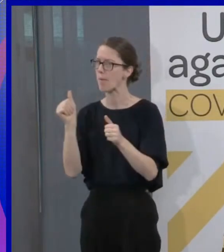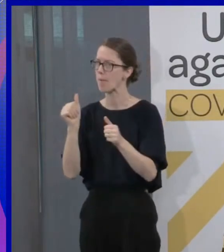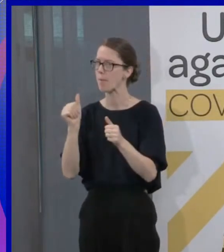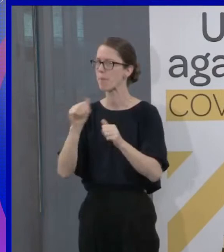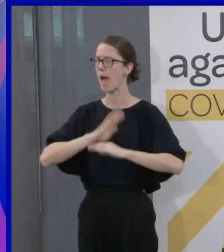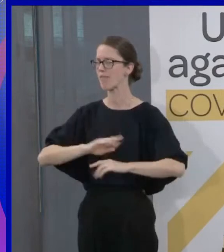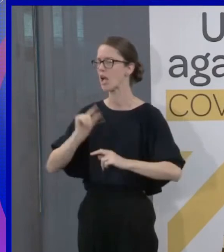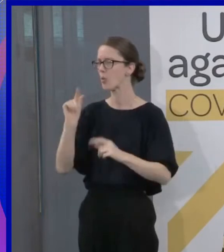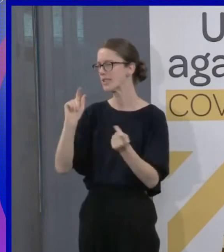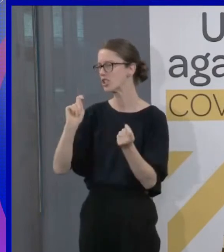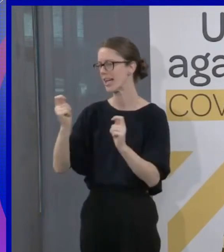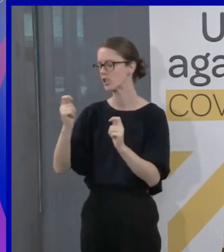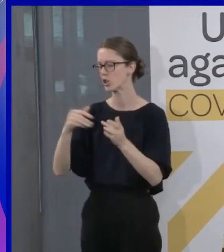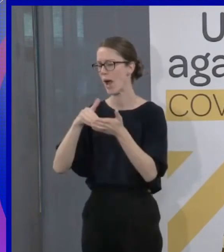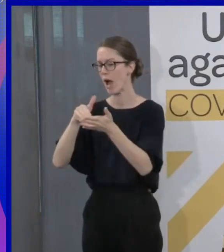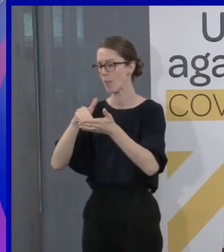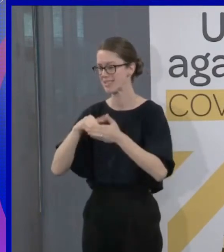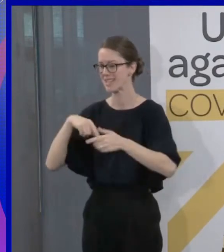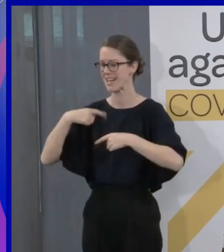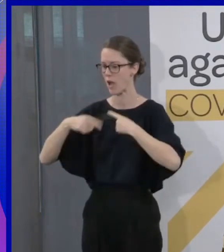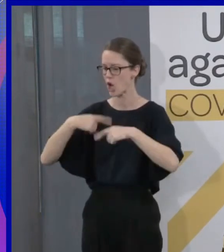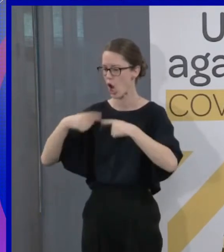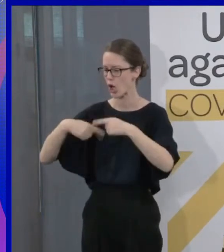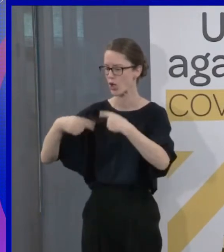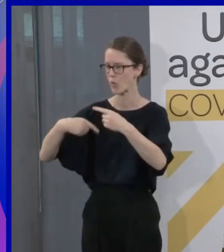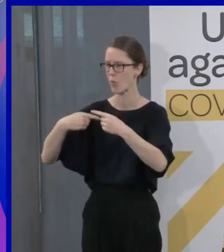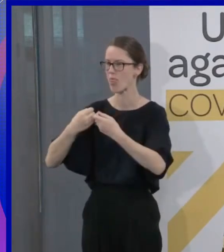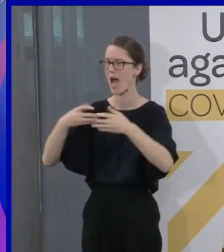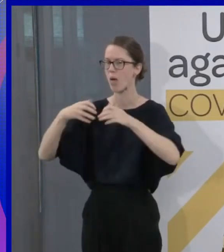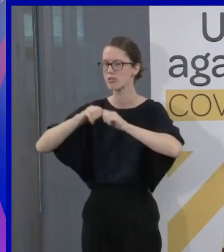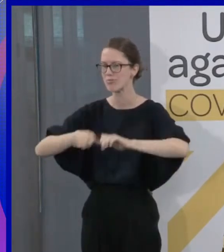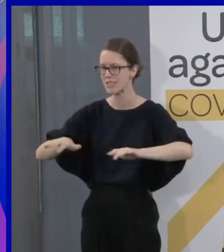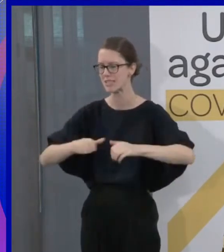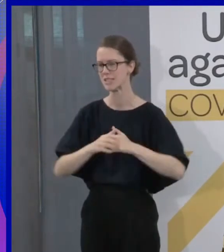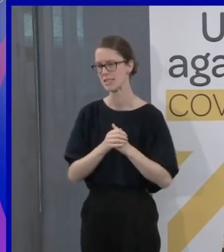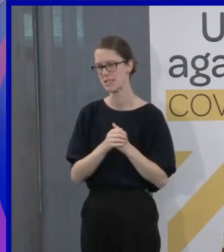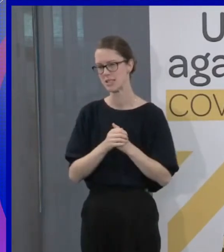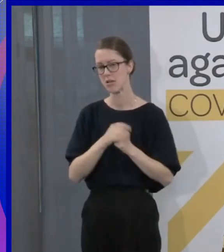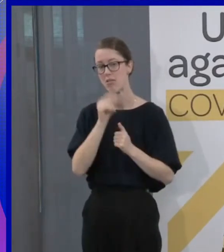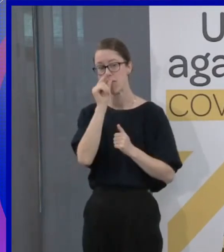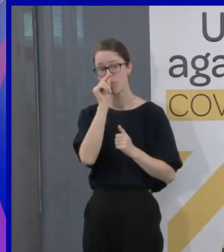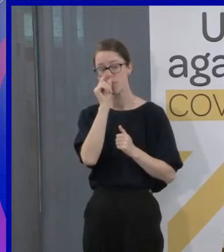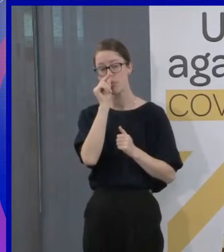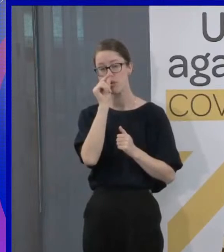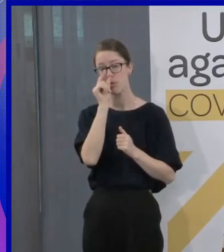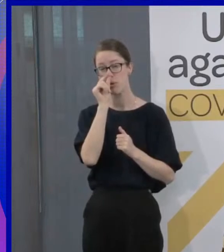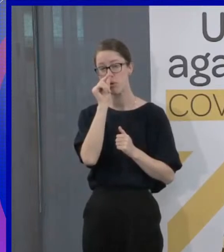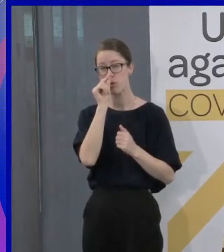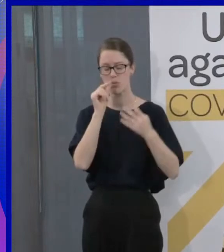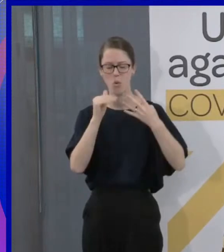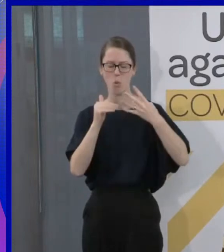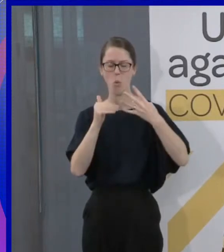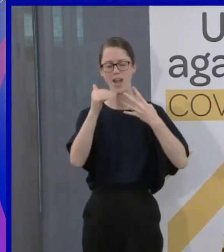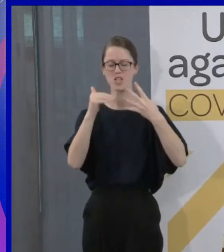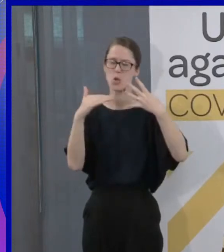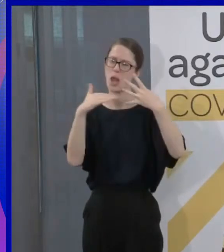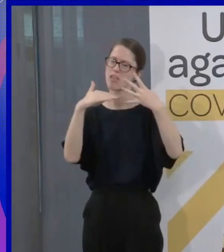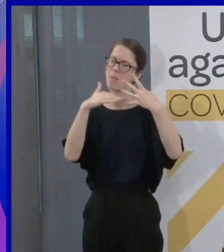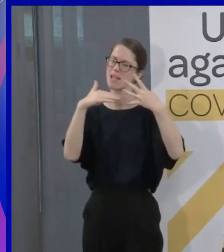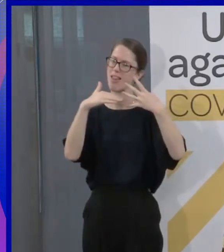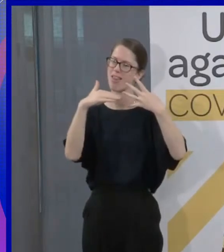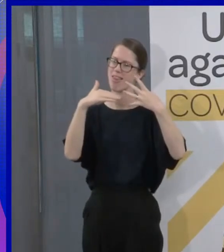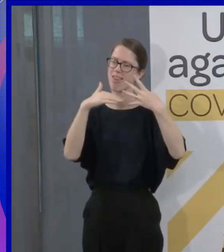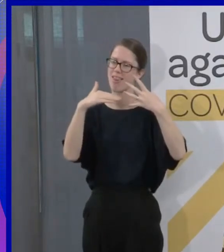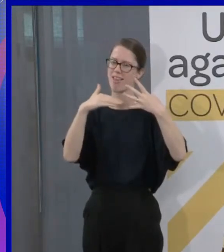what our behaviours are in alert level 1. So I think that's one of the things we should absolutely look at. There may be that there's somewhere between a 1 and 2, so